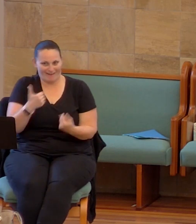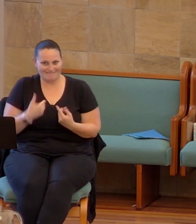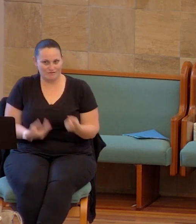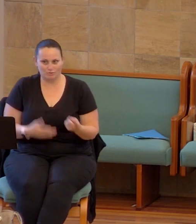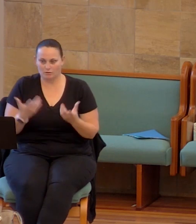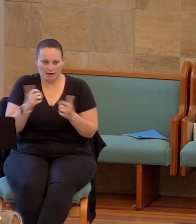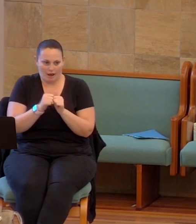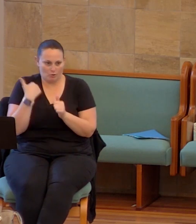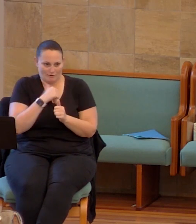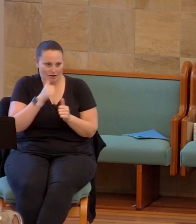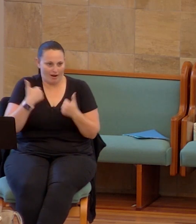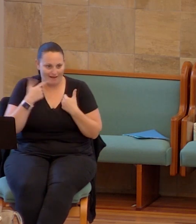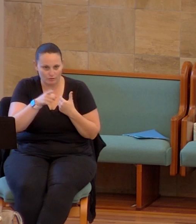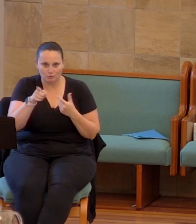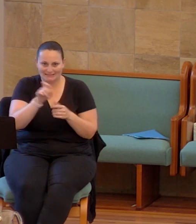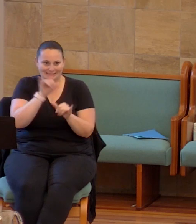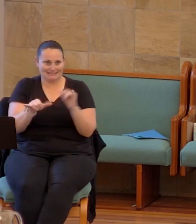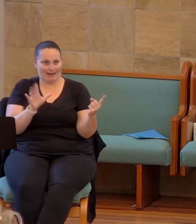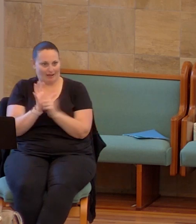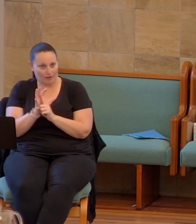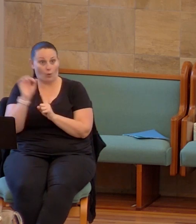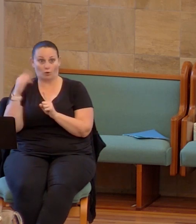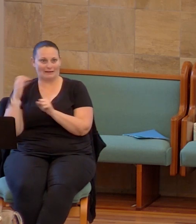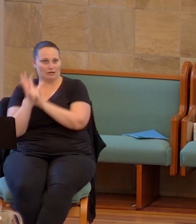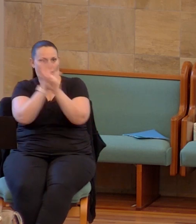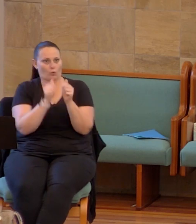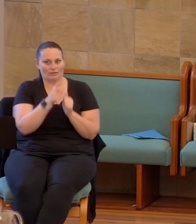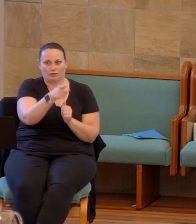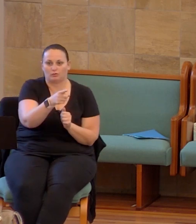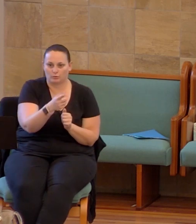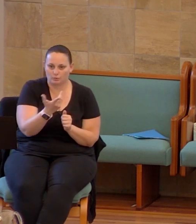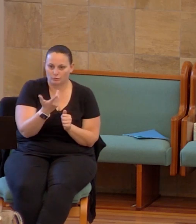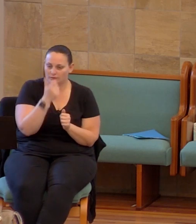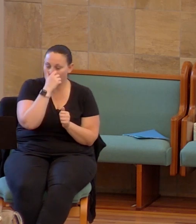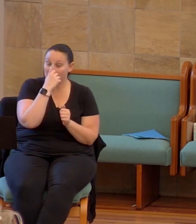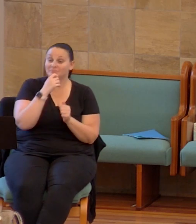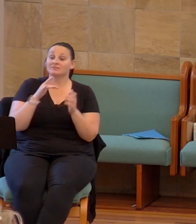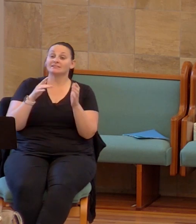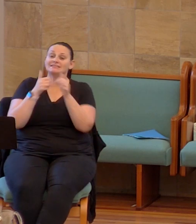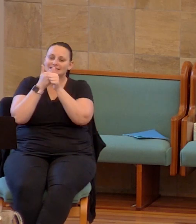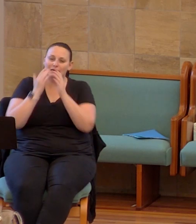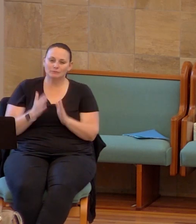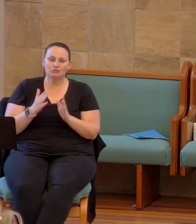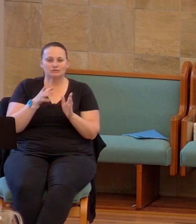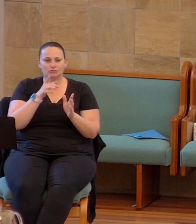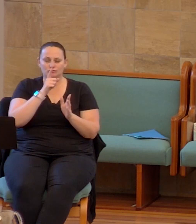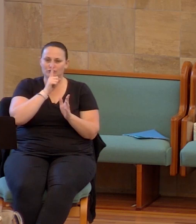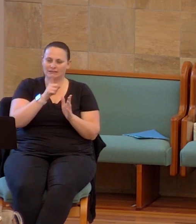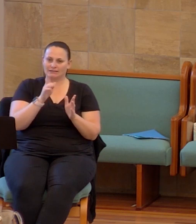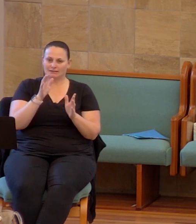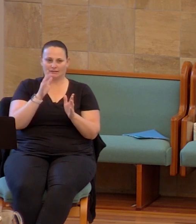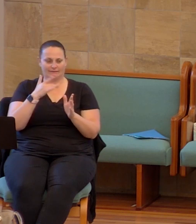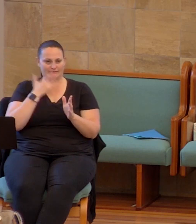How can we not have you? You need to stay with us or we need to go with you. The disciples are compelled